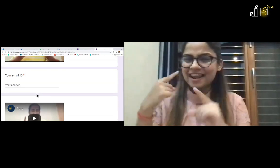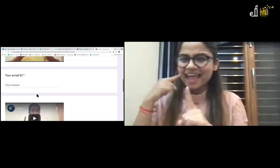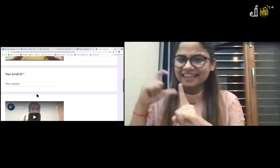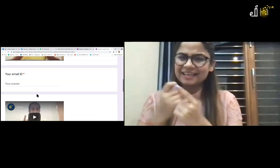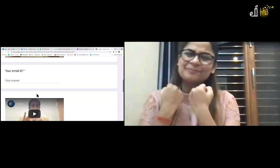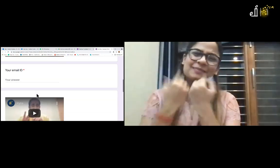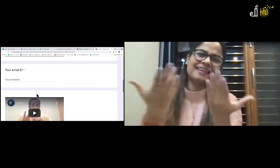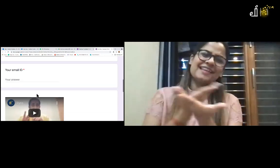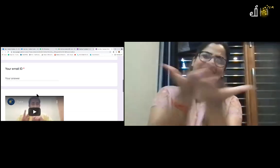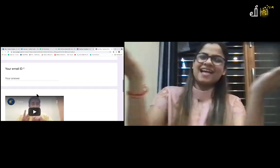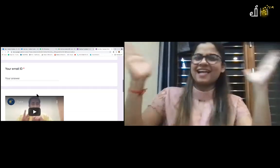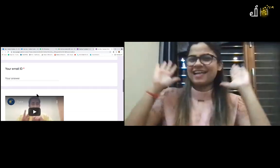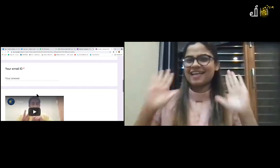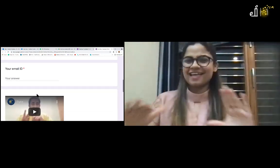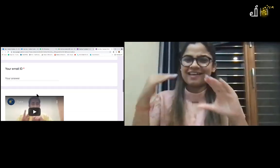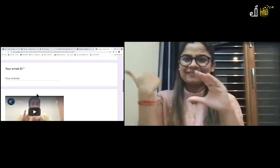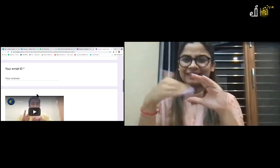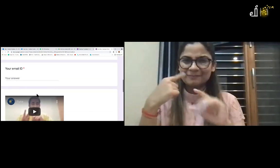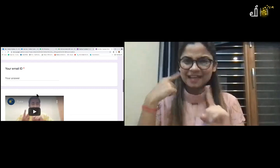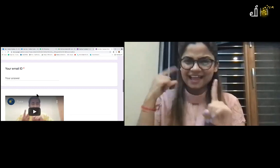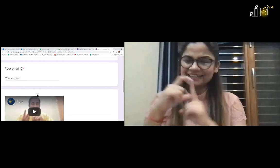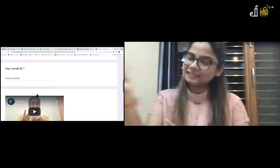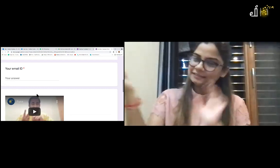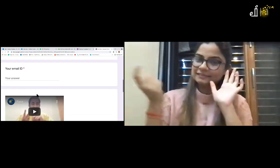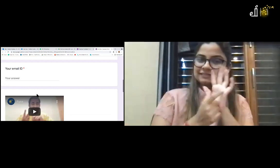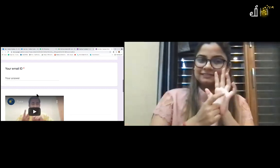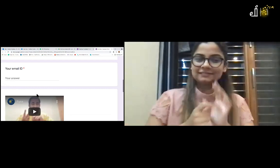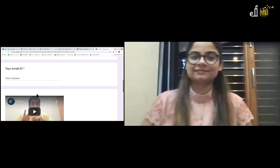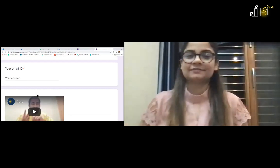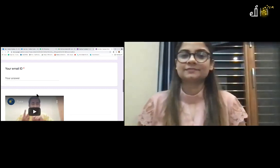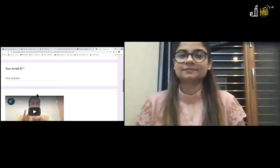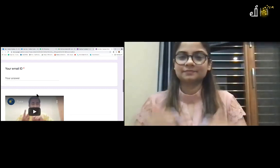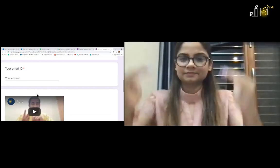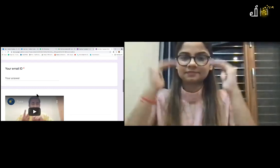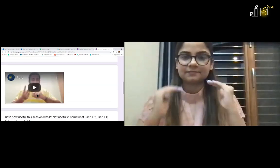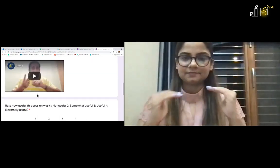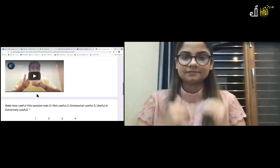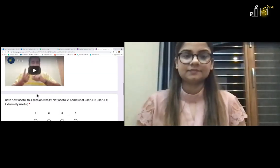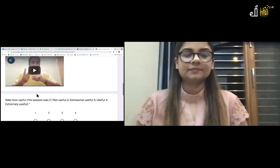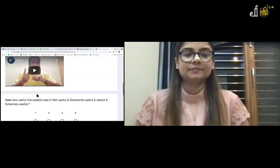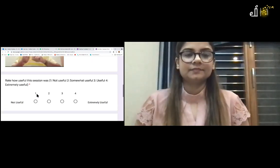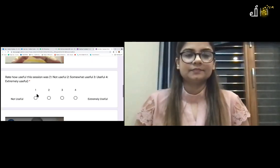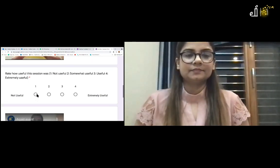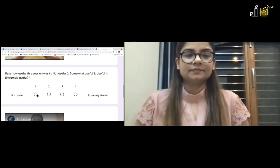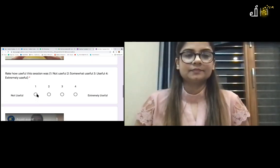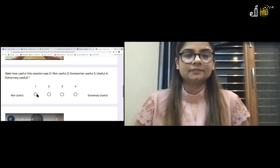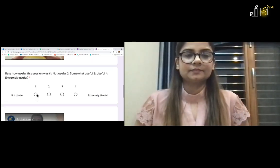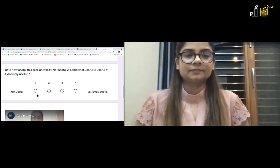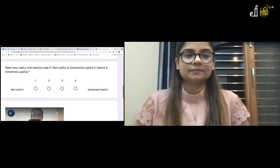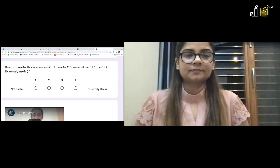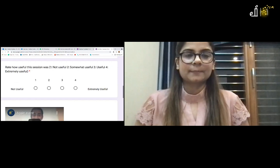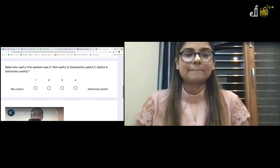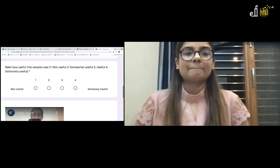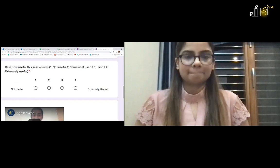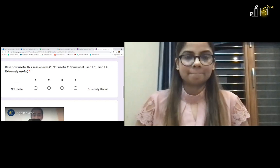Then we have the email ID. So I'm sure all of you have an email ID. You can just add it here. Moving on.